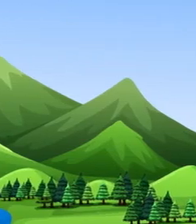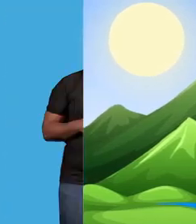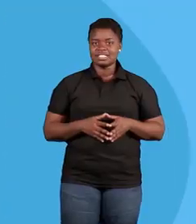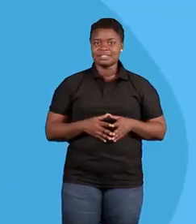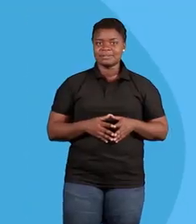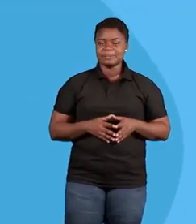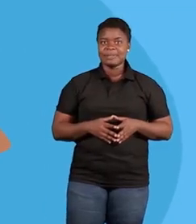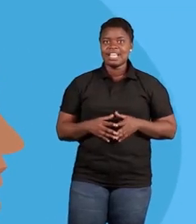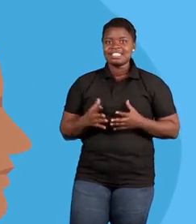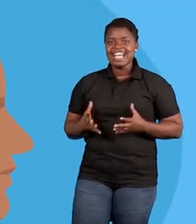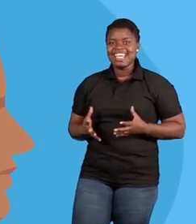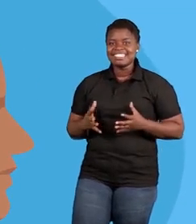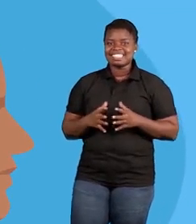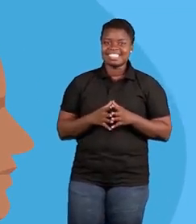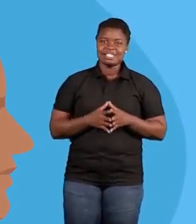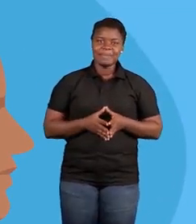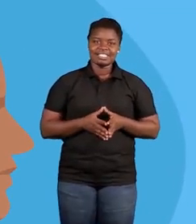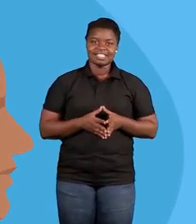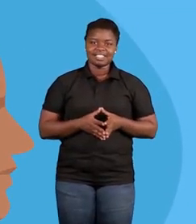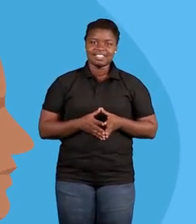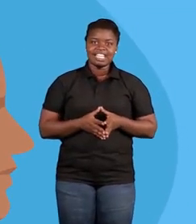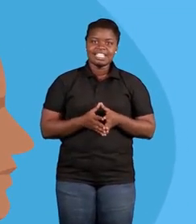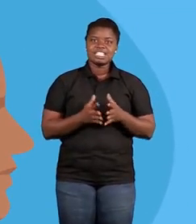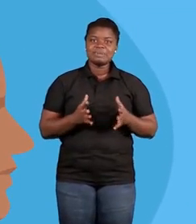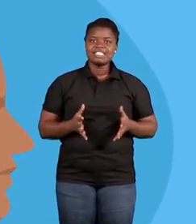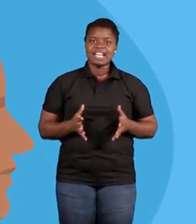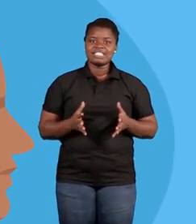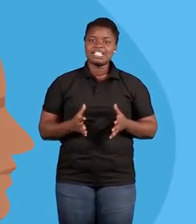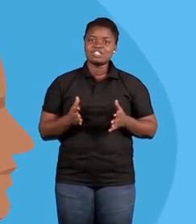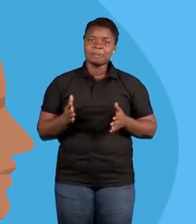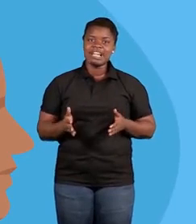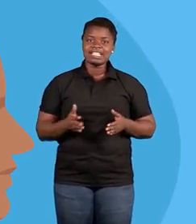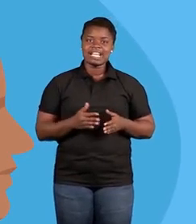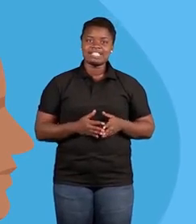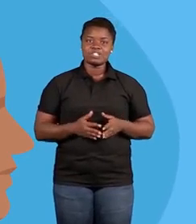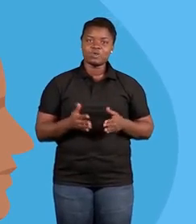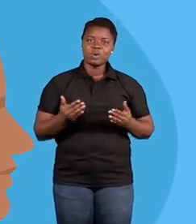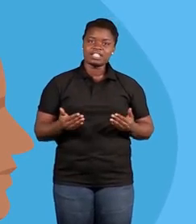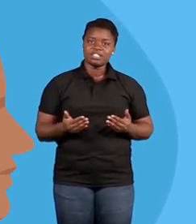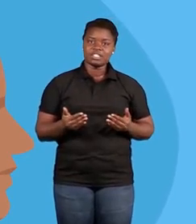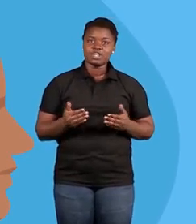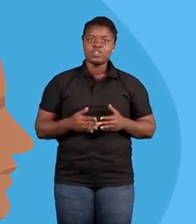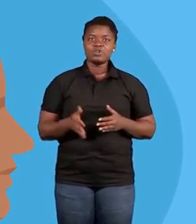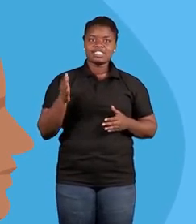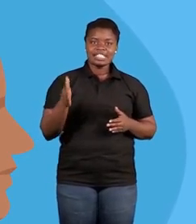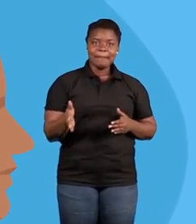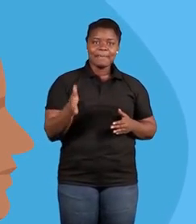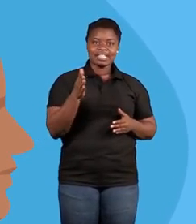mountains. Science is systematic. This means that it supplies answers to questions through